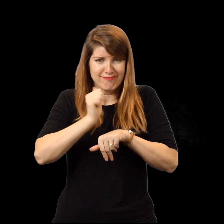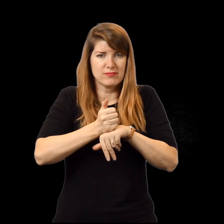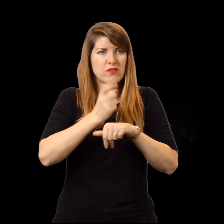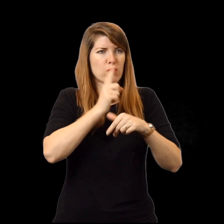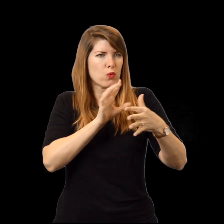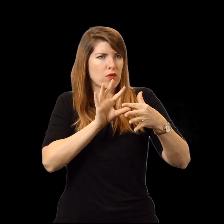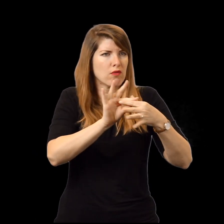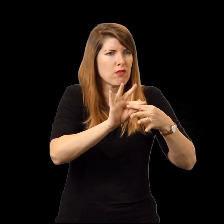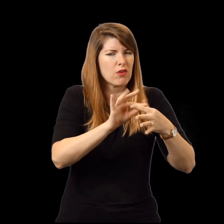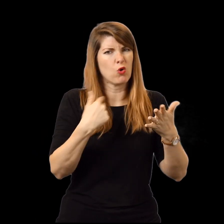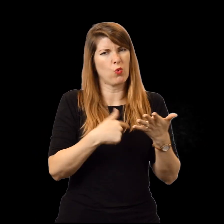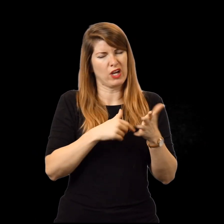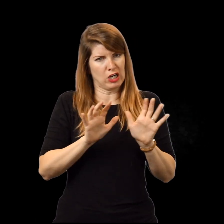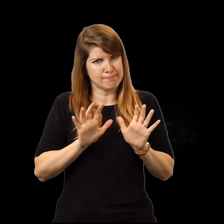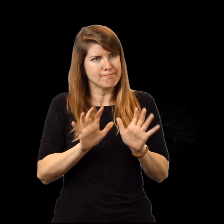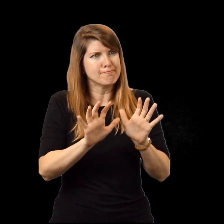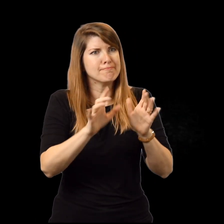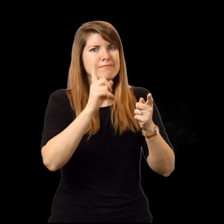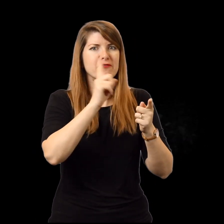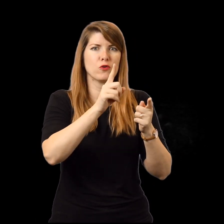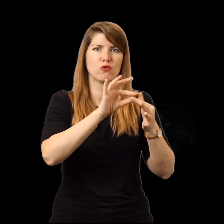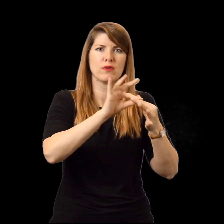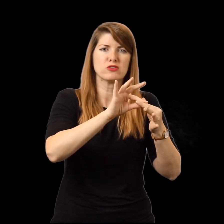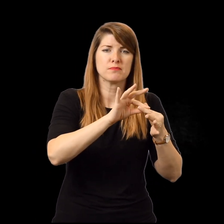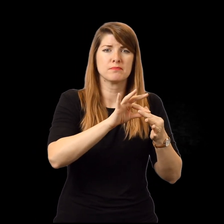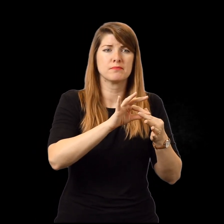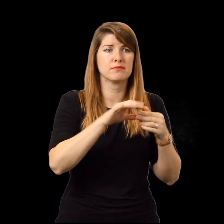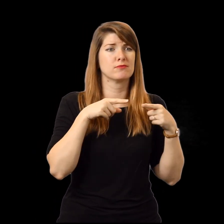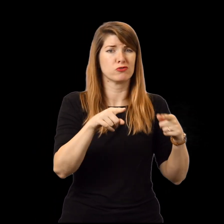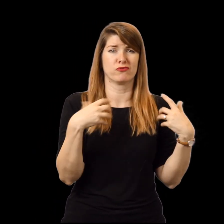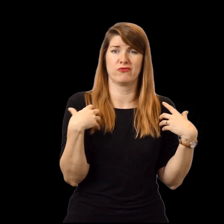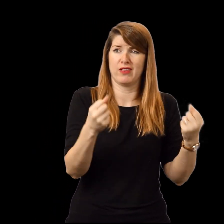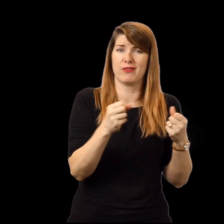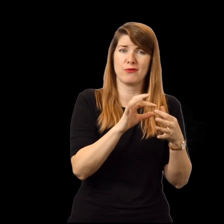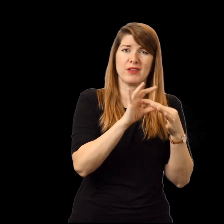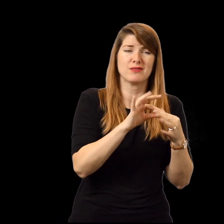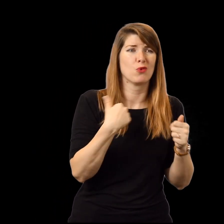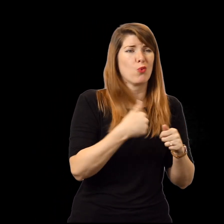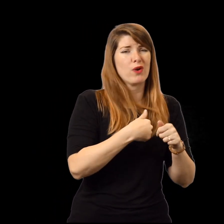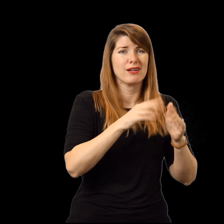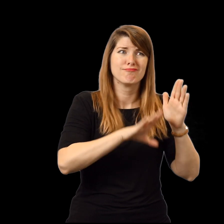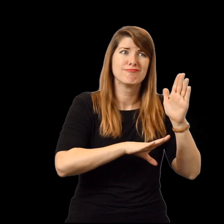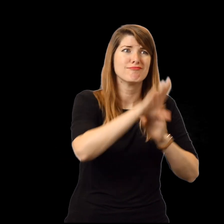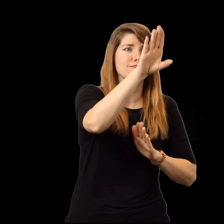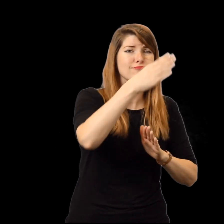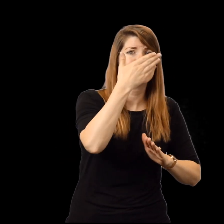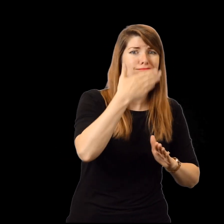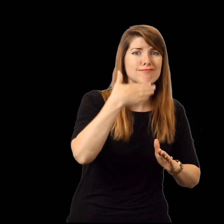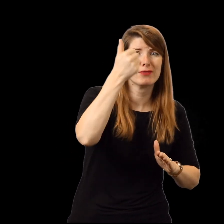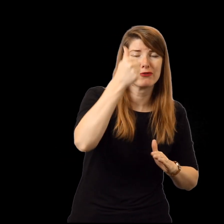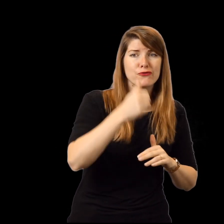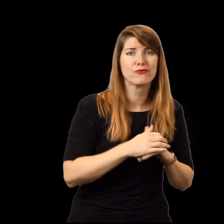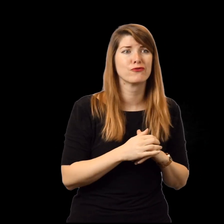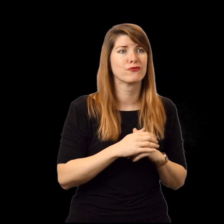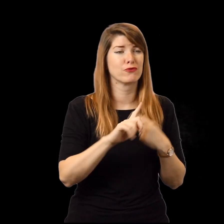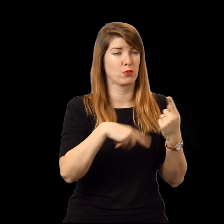attach. We're driven to be in relationship. When we're in a healthy relationship, we do